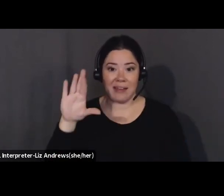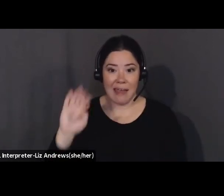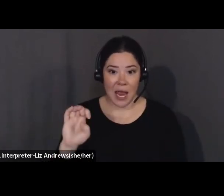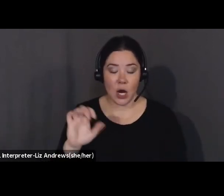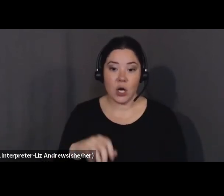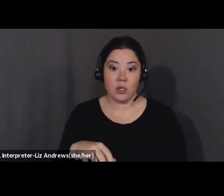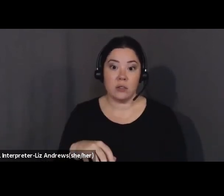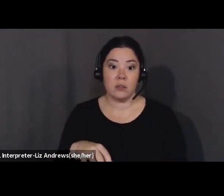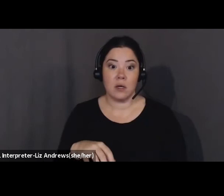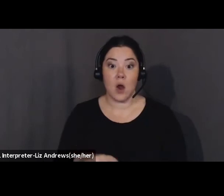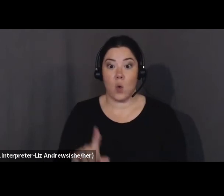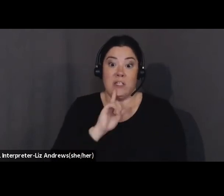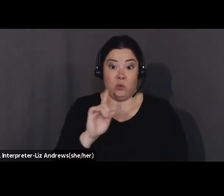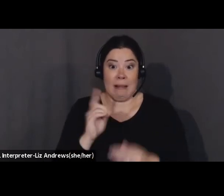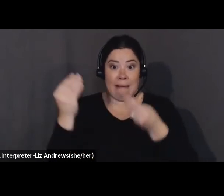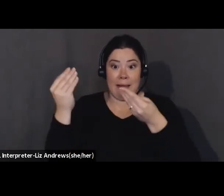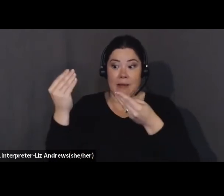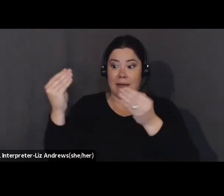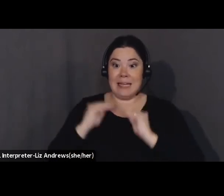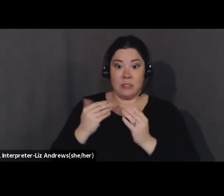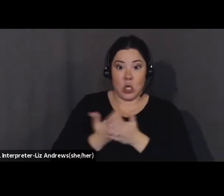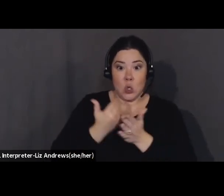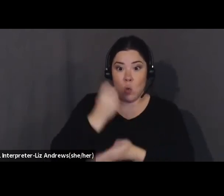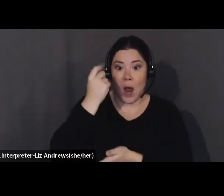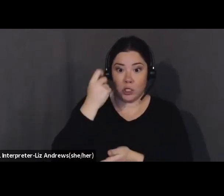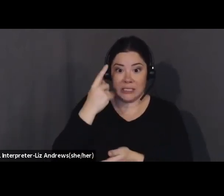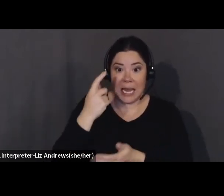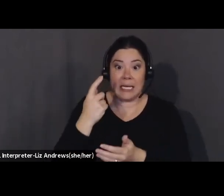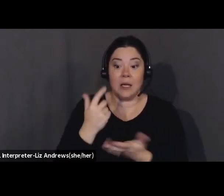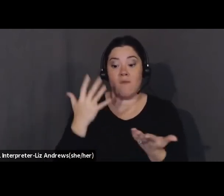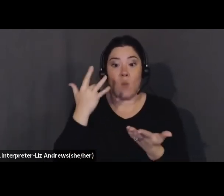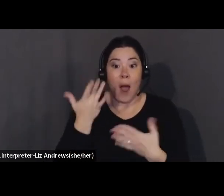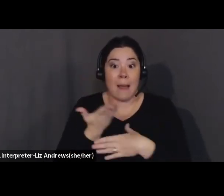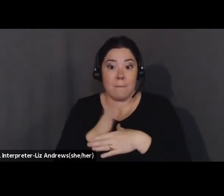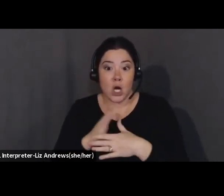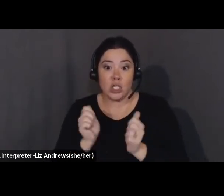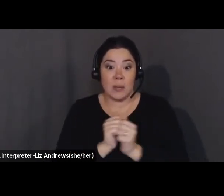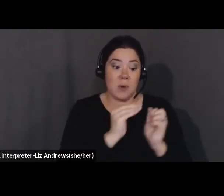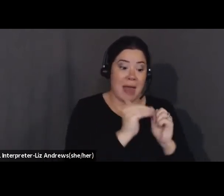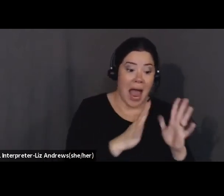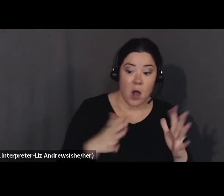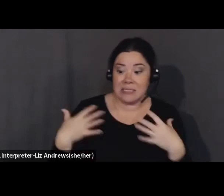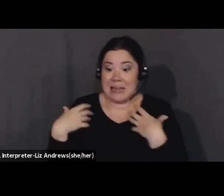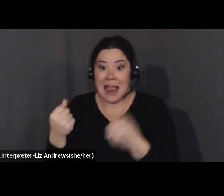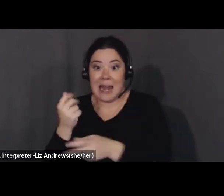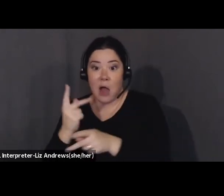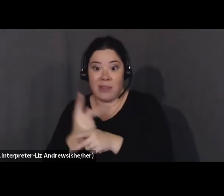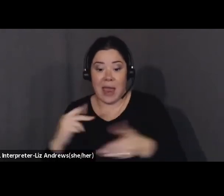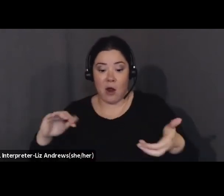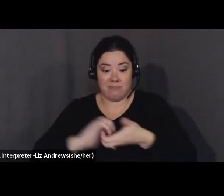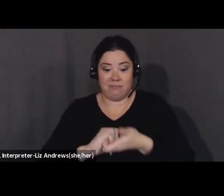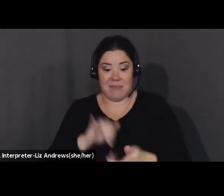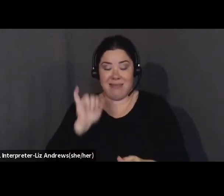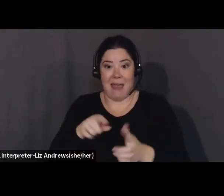new window on why partnerships between housing and healthcare matter. The definition of social determinants of